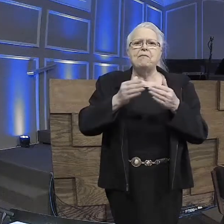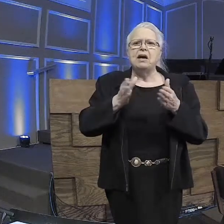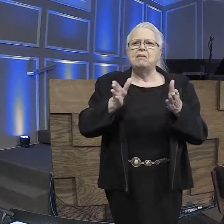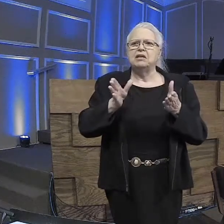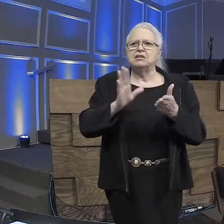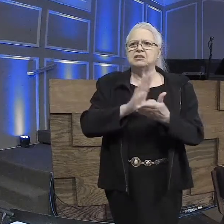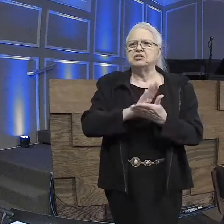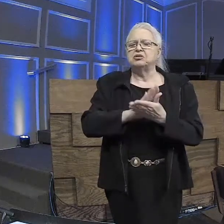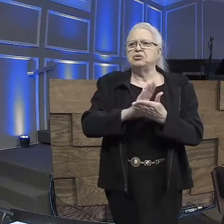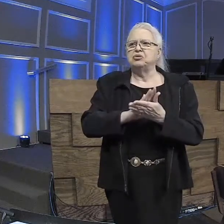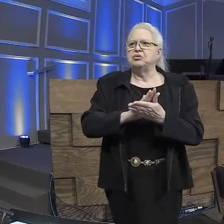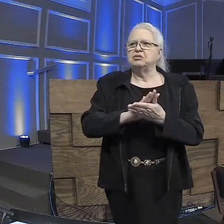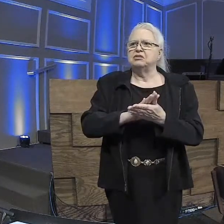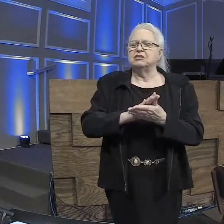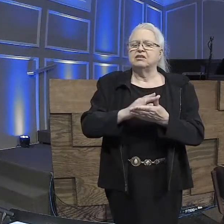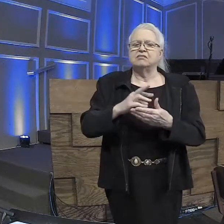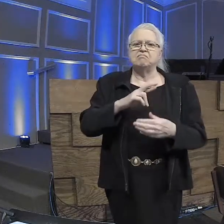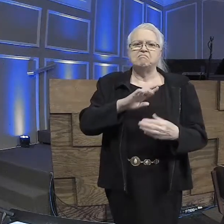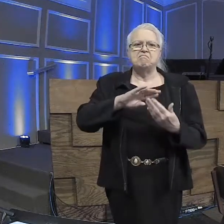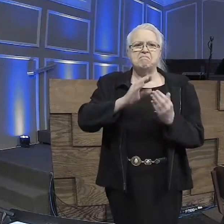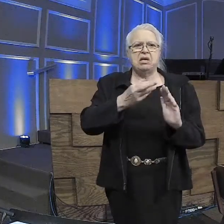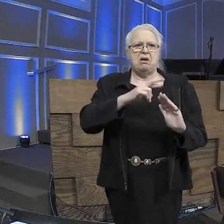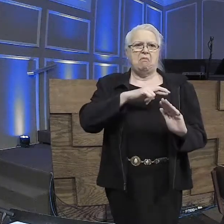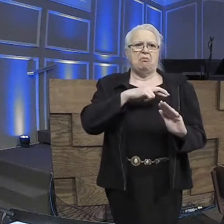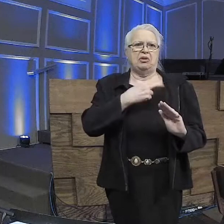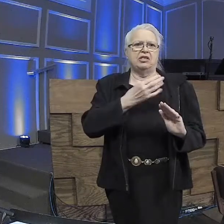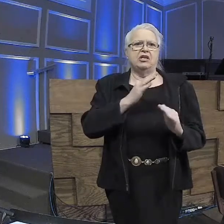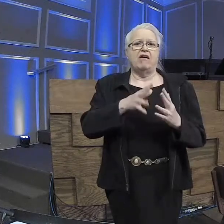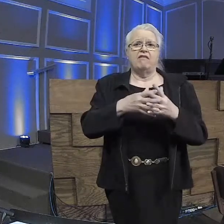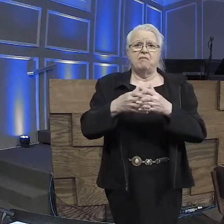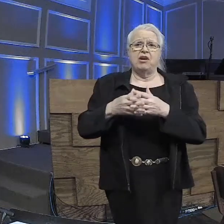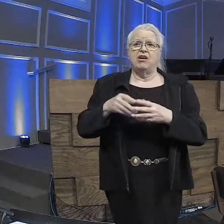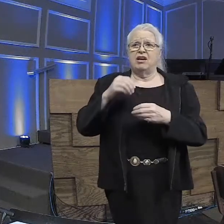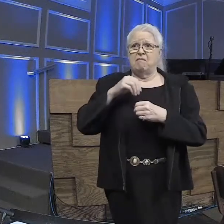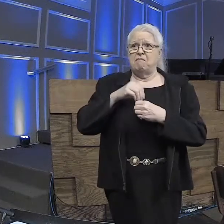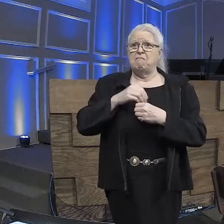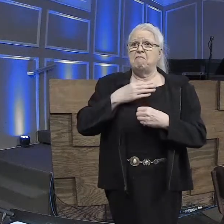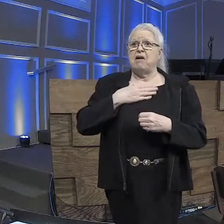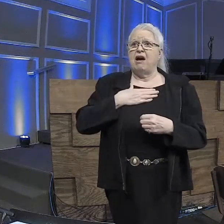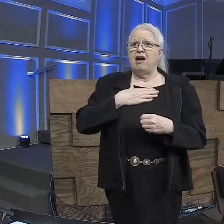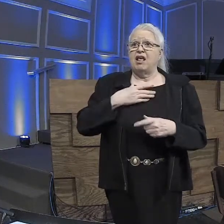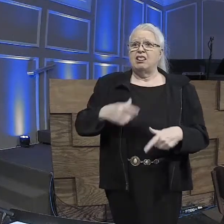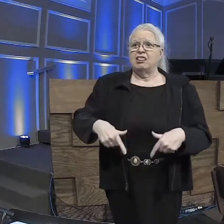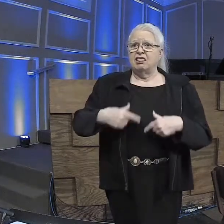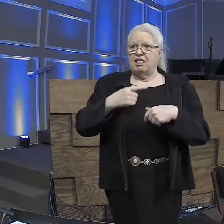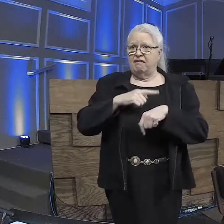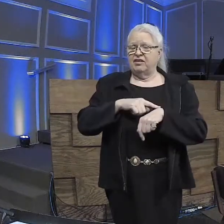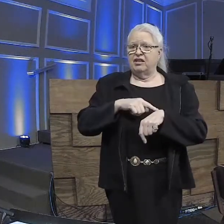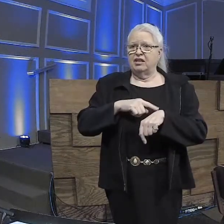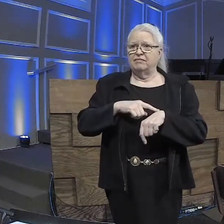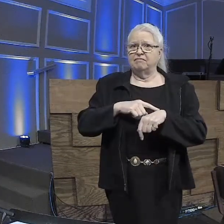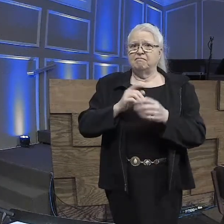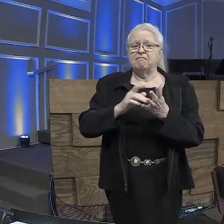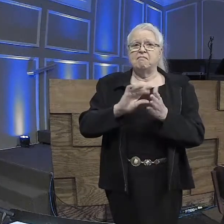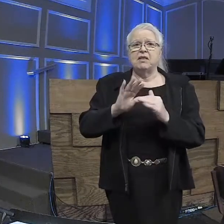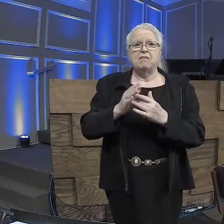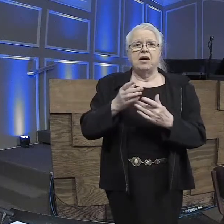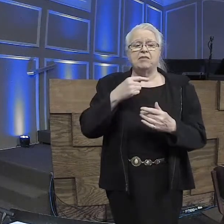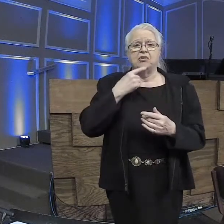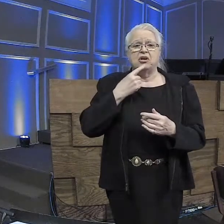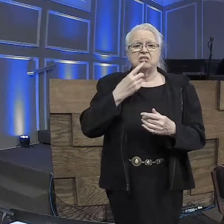you, it's become the religion of America during my lifetime and your lifetime. You know what? The Bible calls it empty